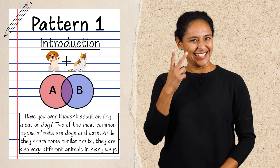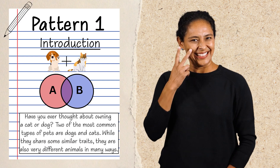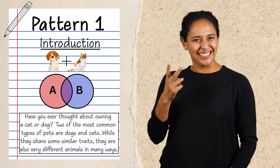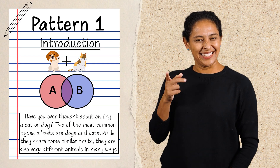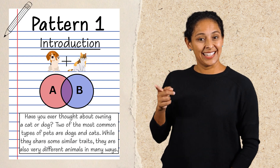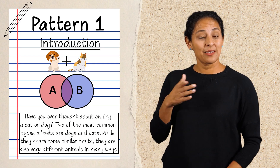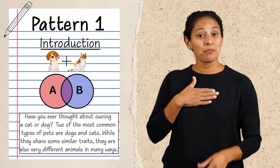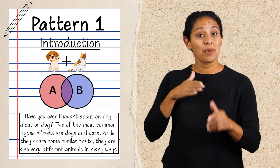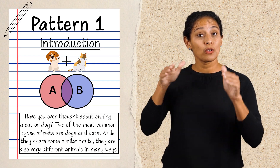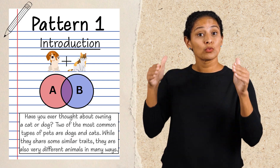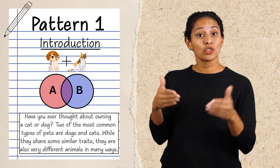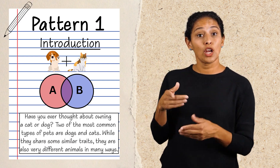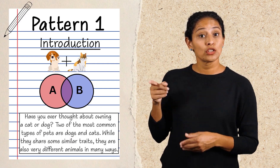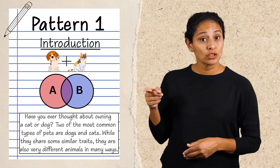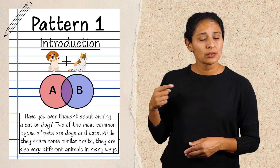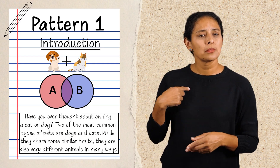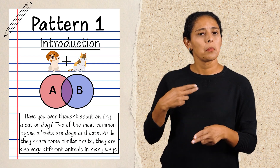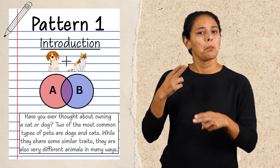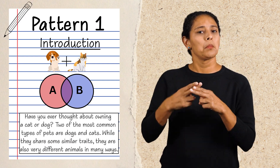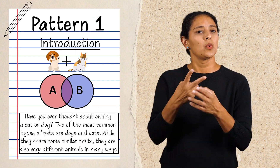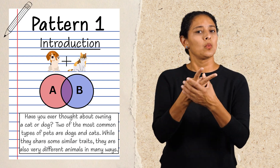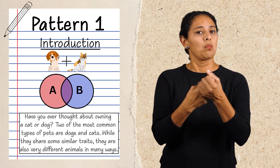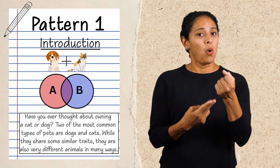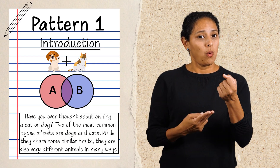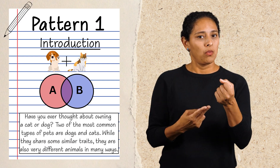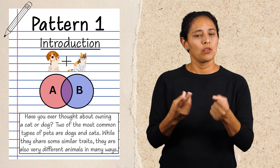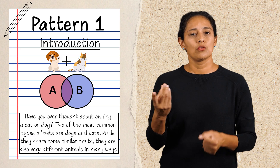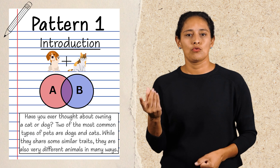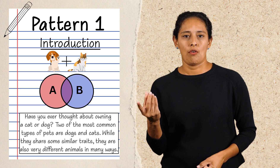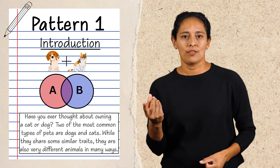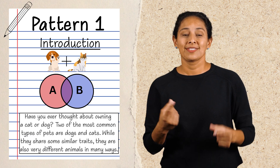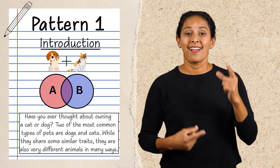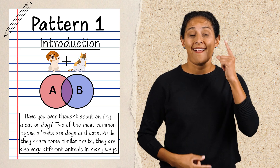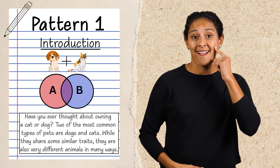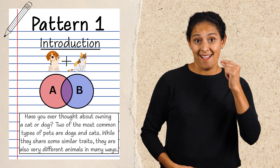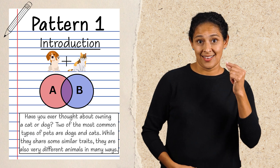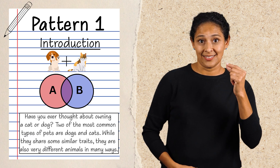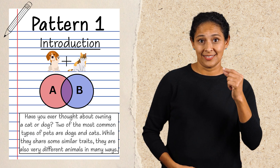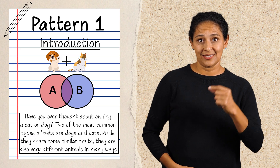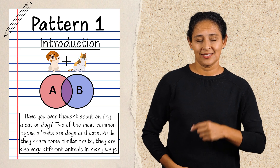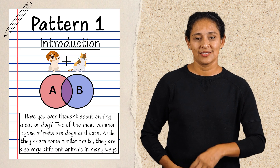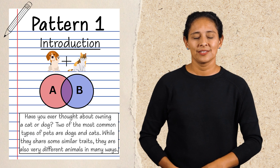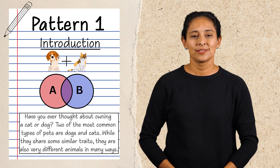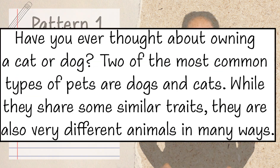You can see for my introduction, I mentioned both dogs and cats.